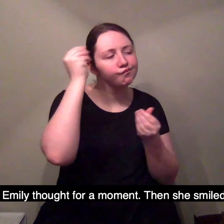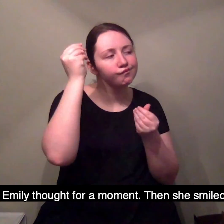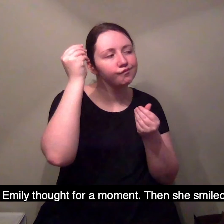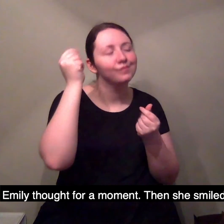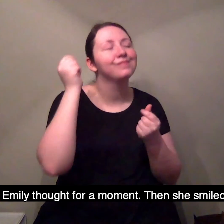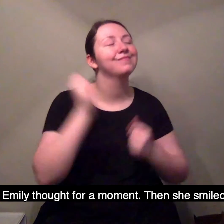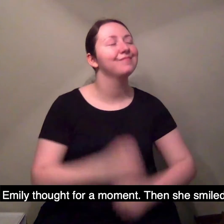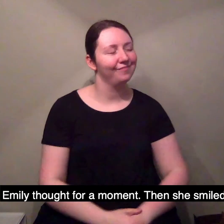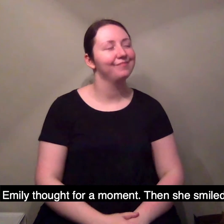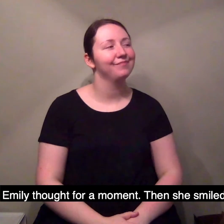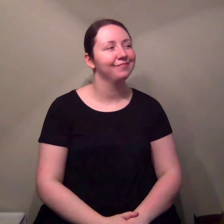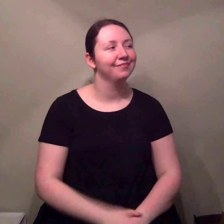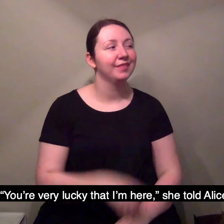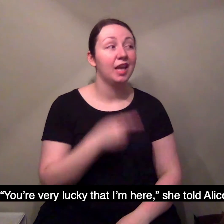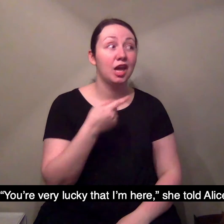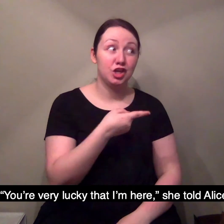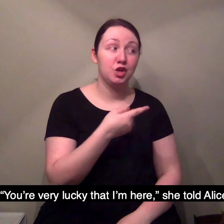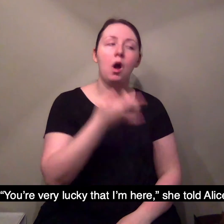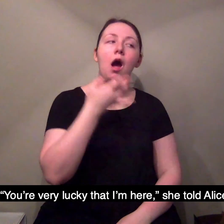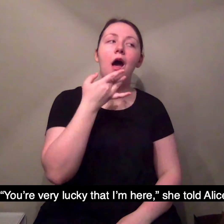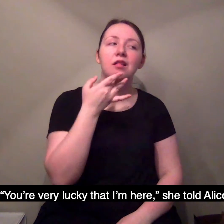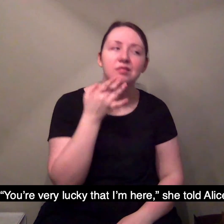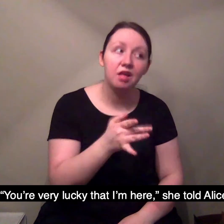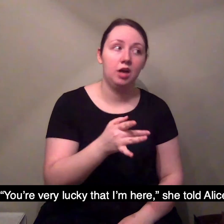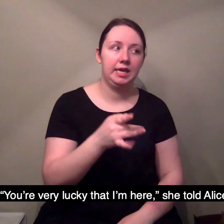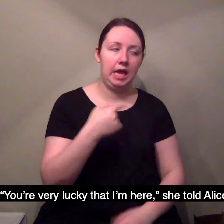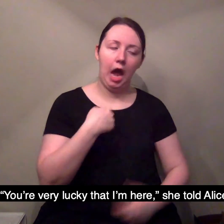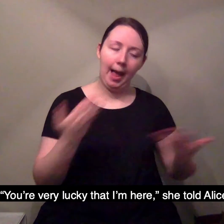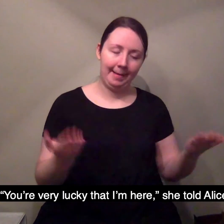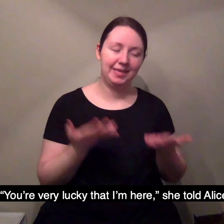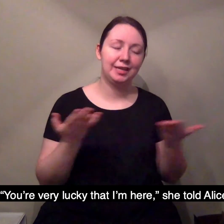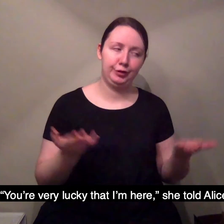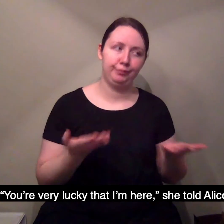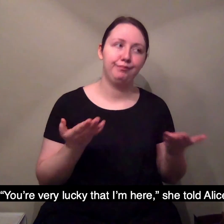she smiled. "You're very lucky that I'm here," she told Alice.